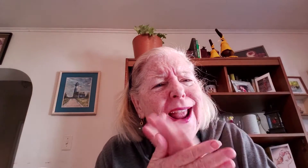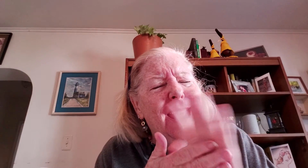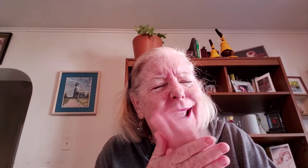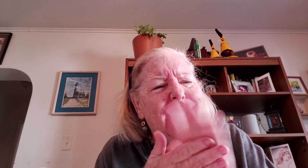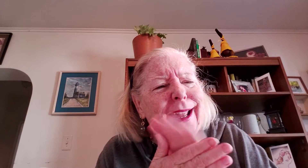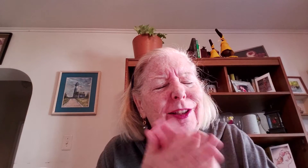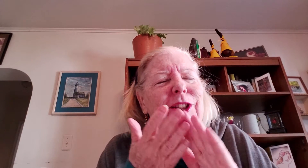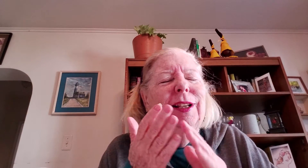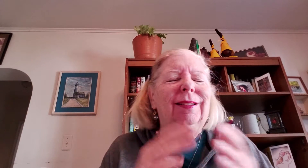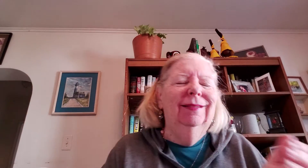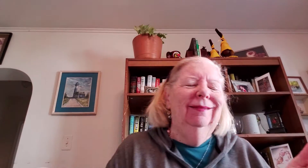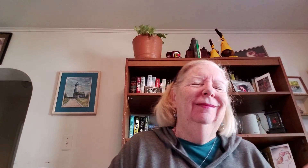movies.